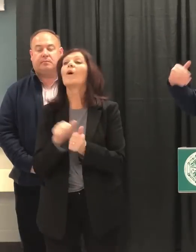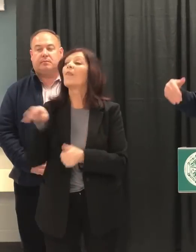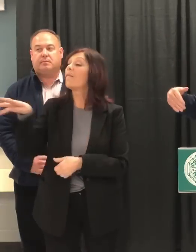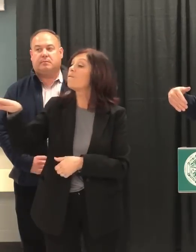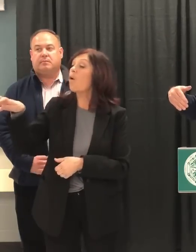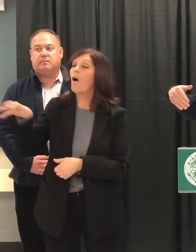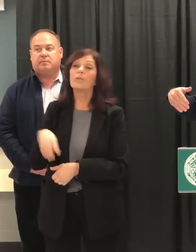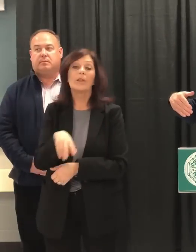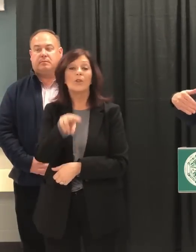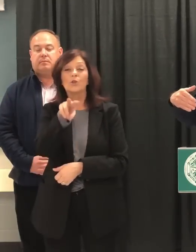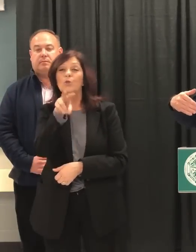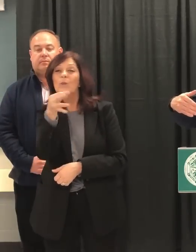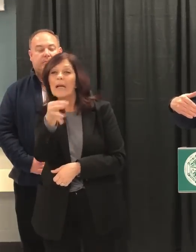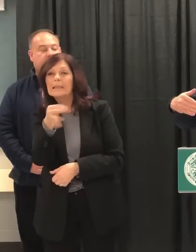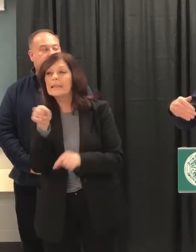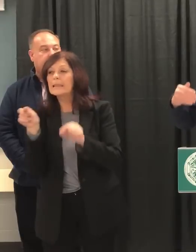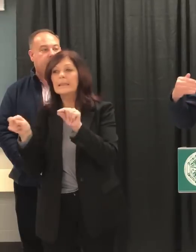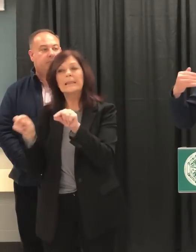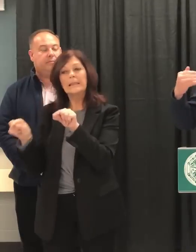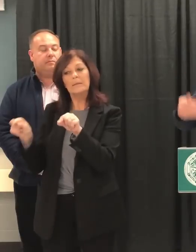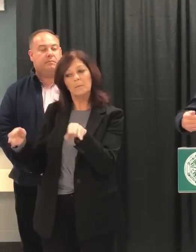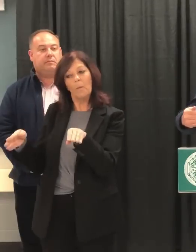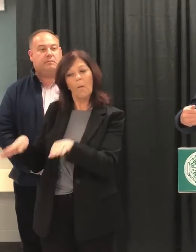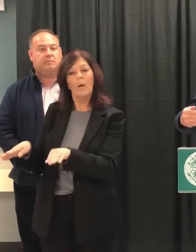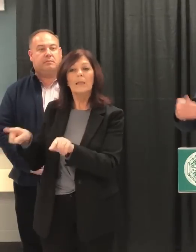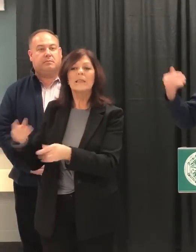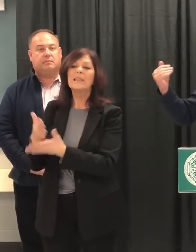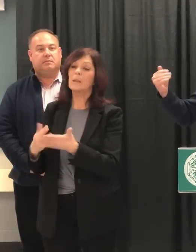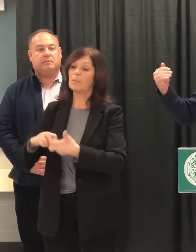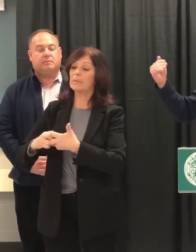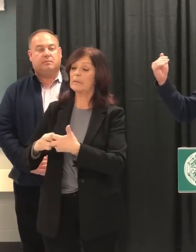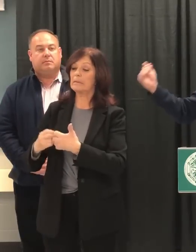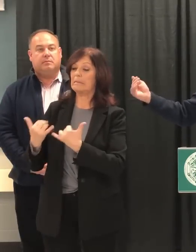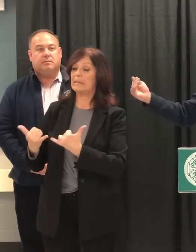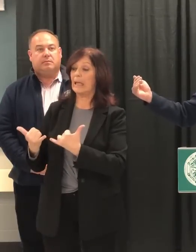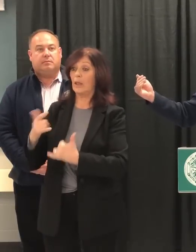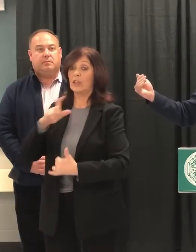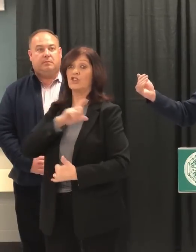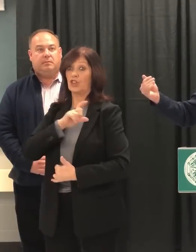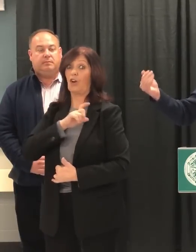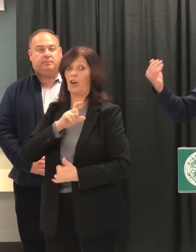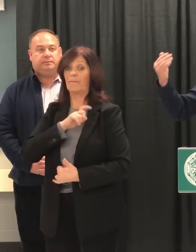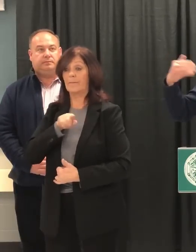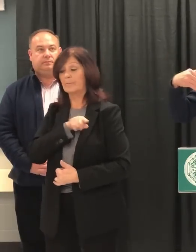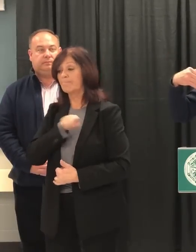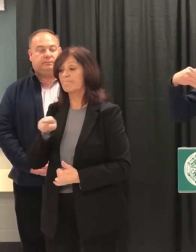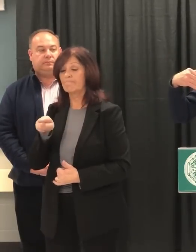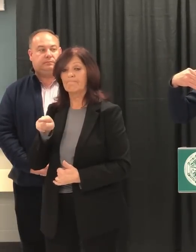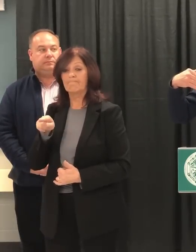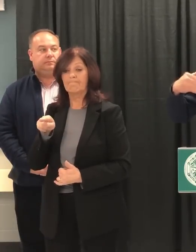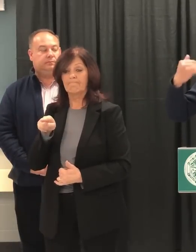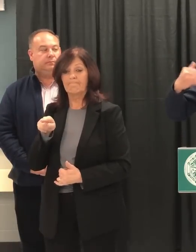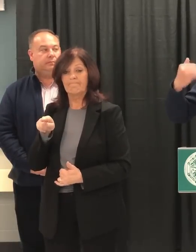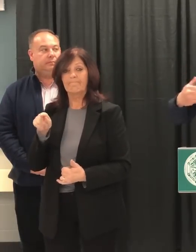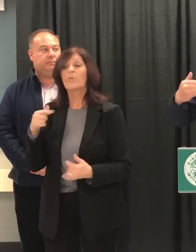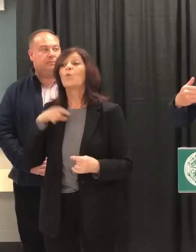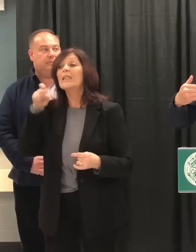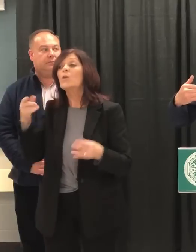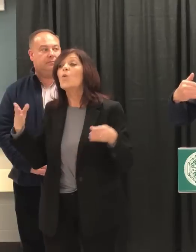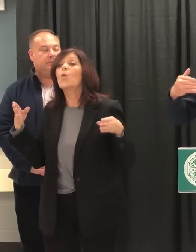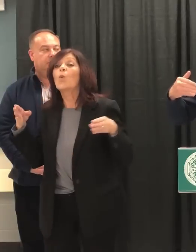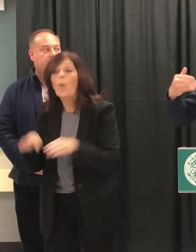and the 219, and there were some issues with that earlier, to the point where the Sheriff's Office, in coordination with us, said we need to close